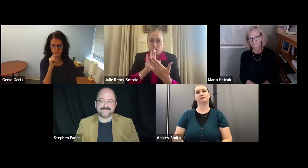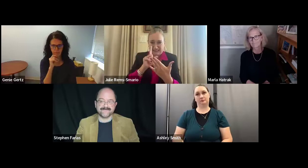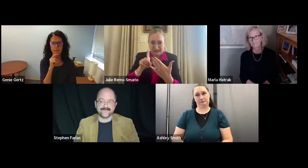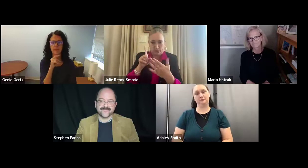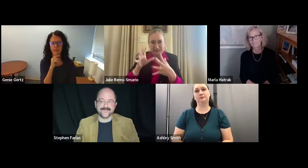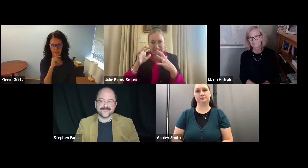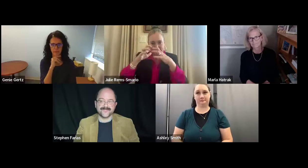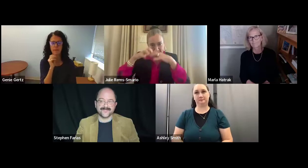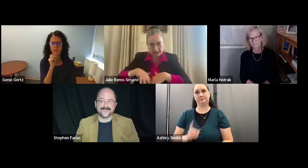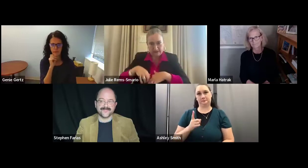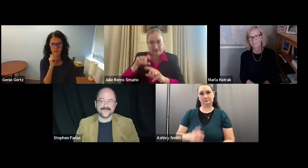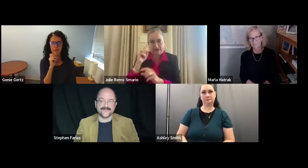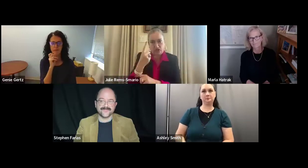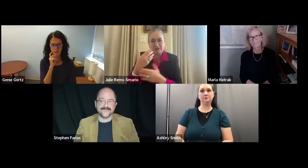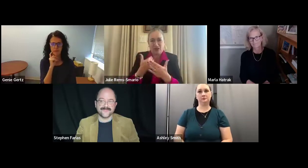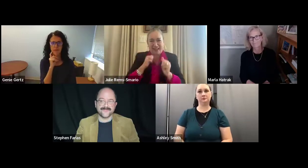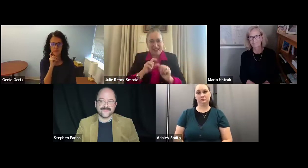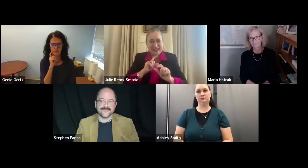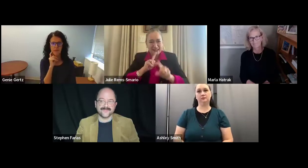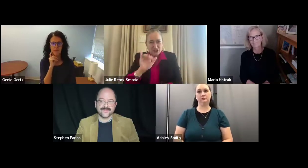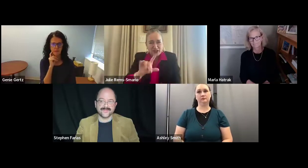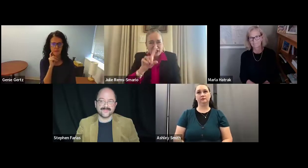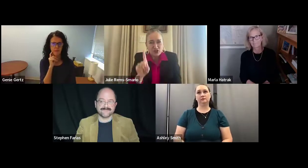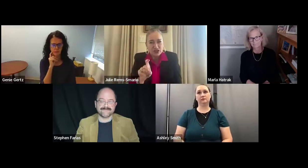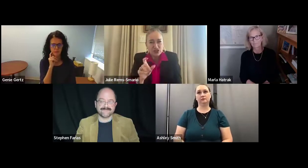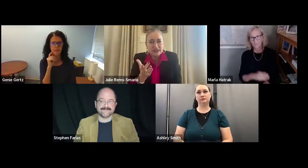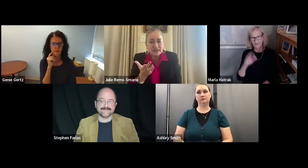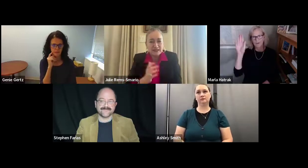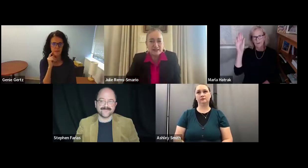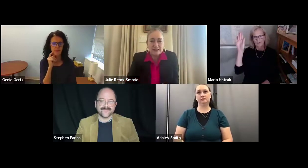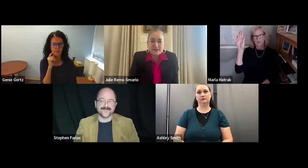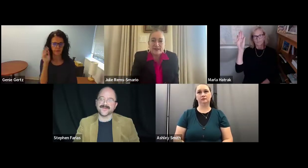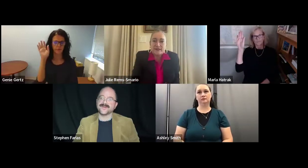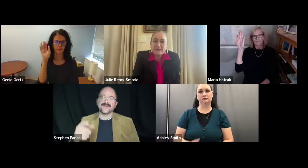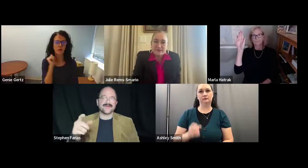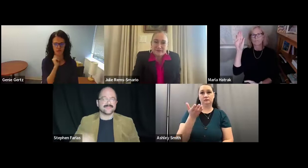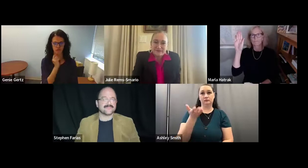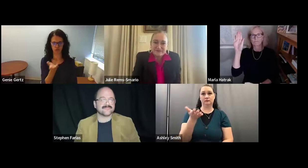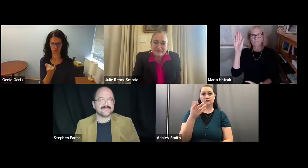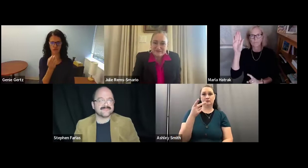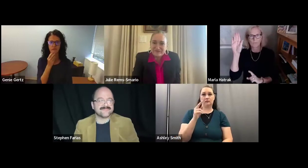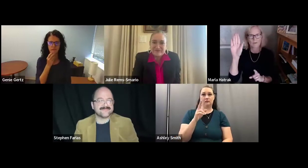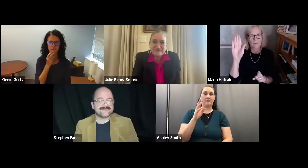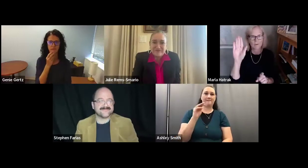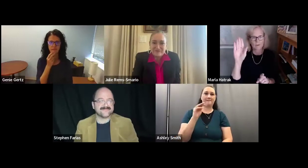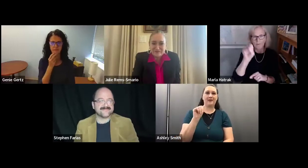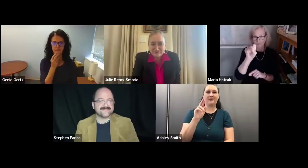and that institution needs to be defunded first before we can actually answer the question.